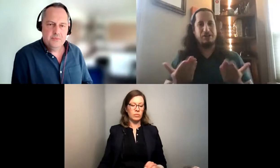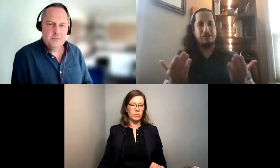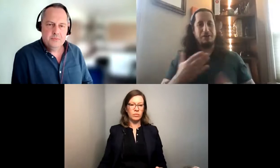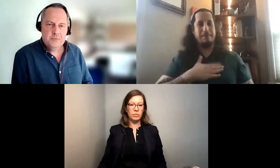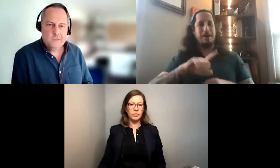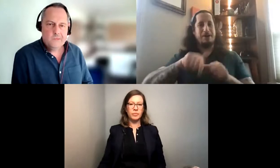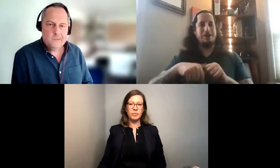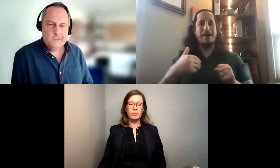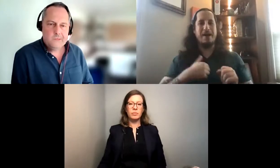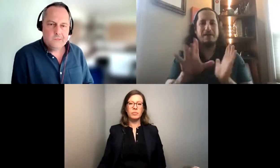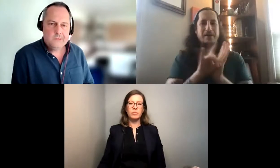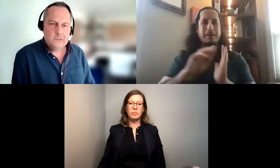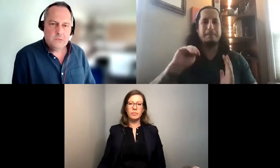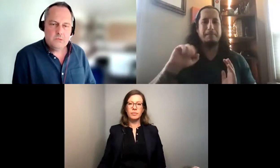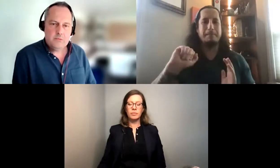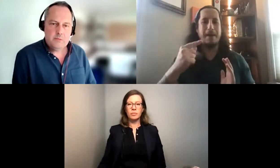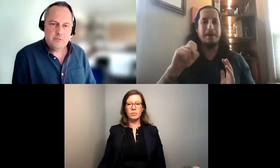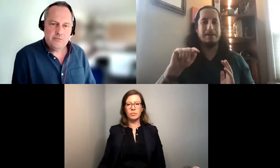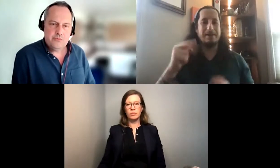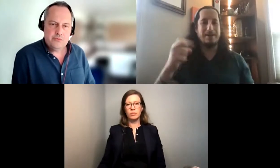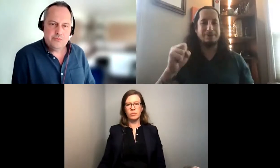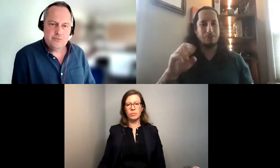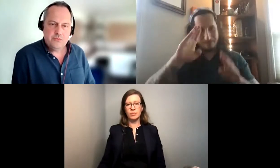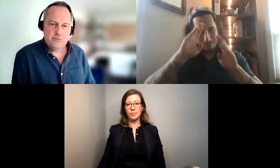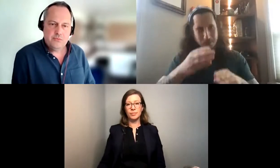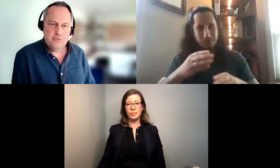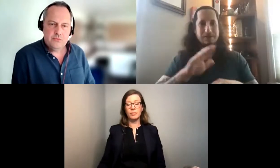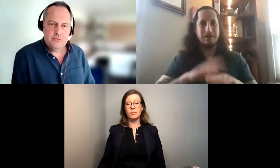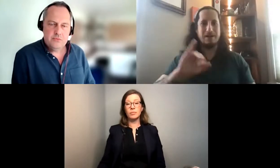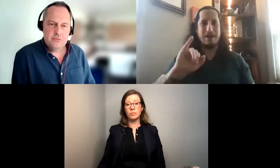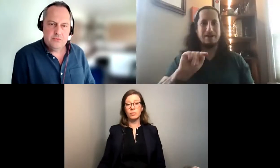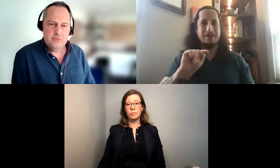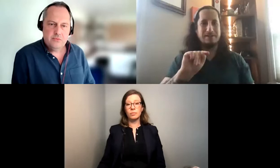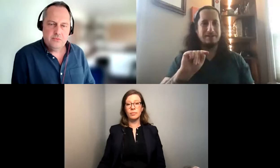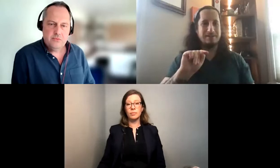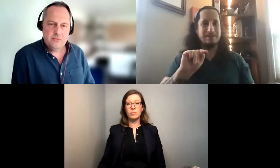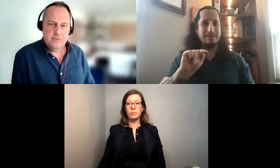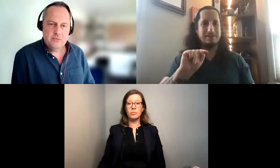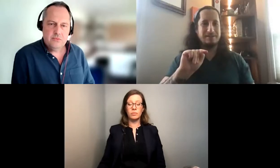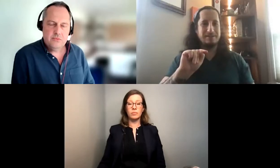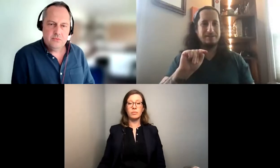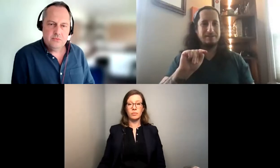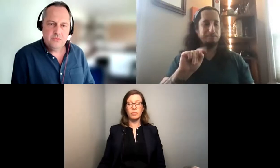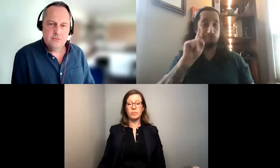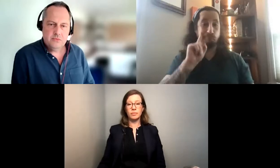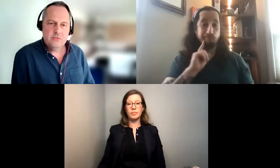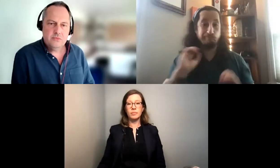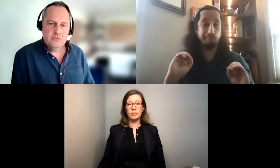at their schools. And here in my local community, we have a magnet high school that focuses on